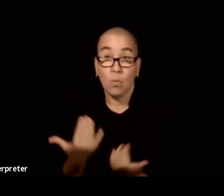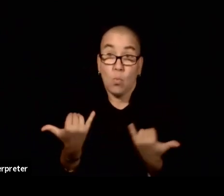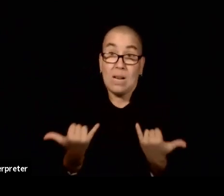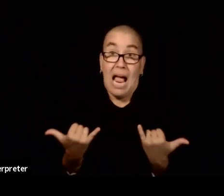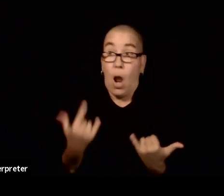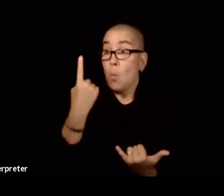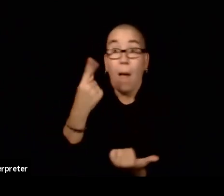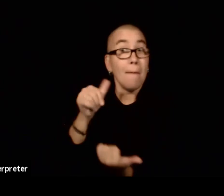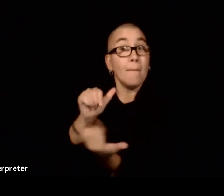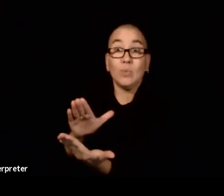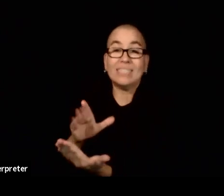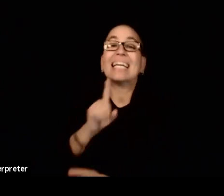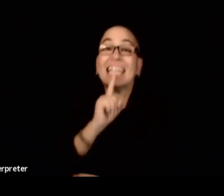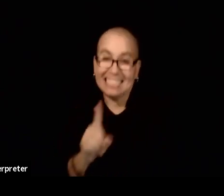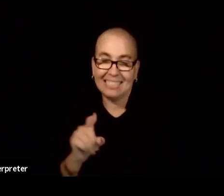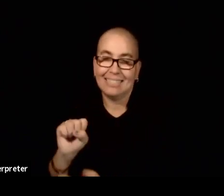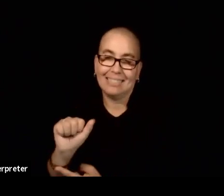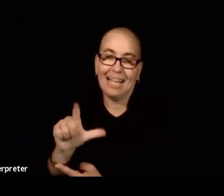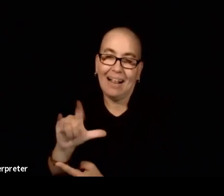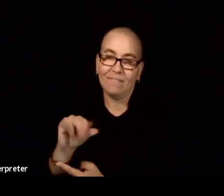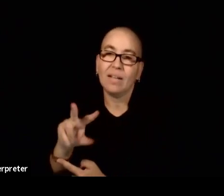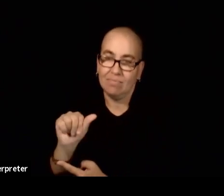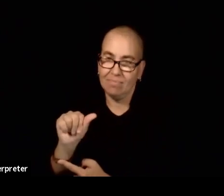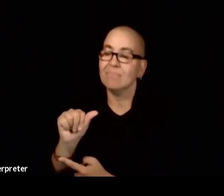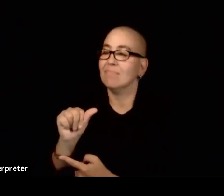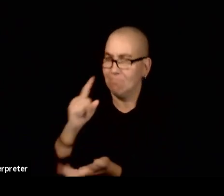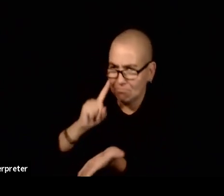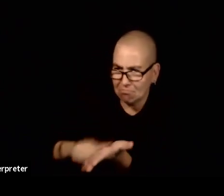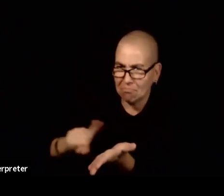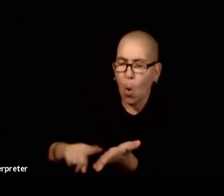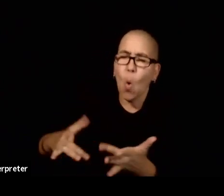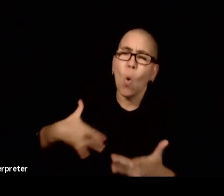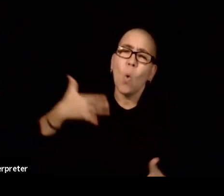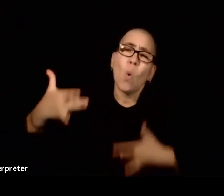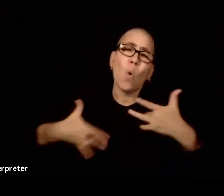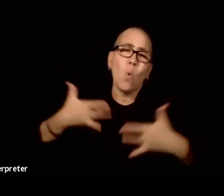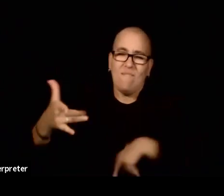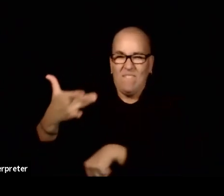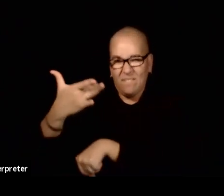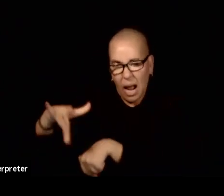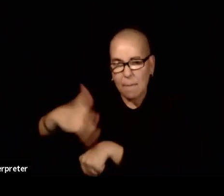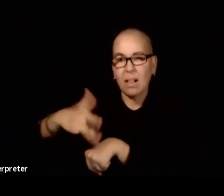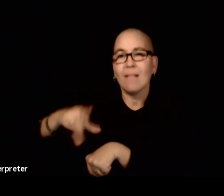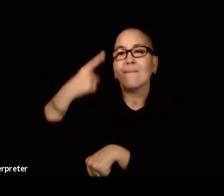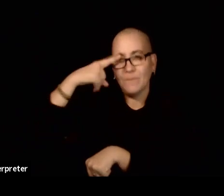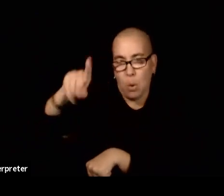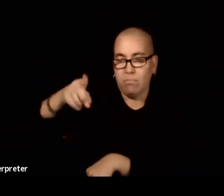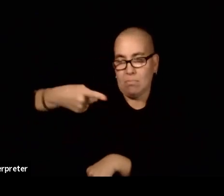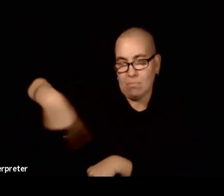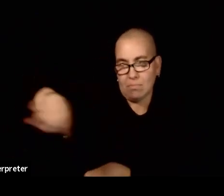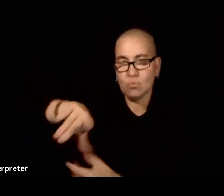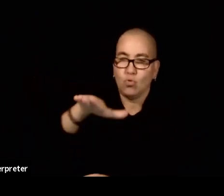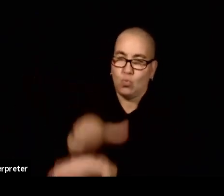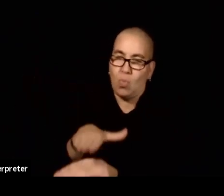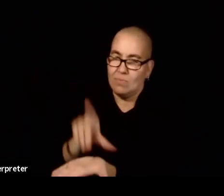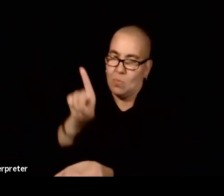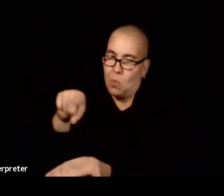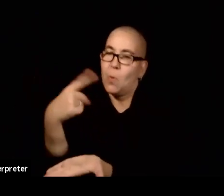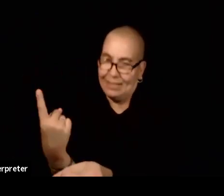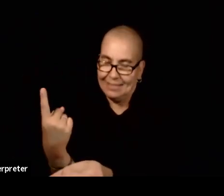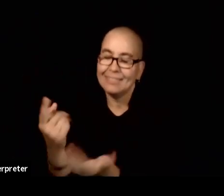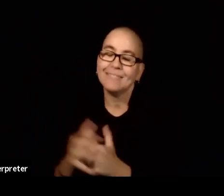and happy to be able to make this particular saliva test available to educators, as the governor announced